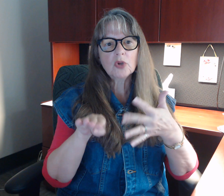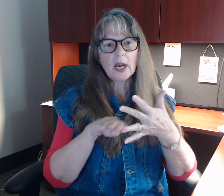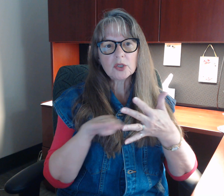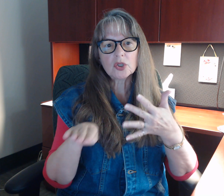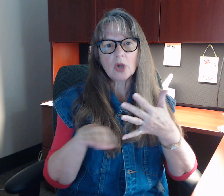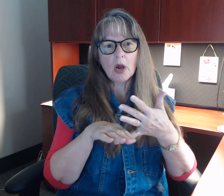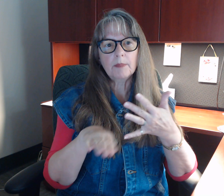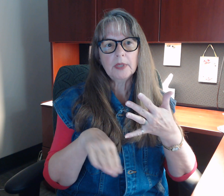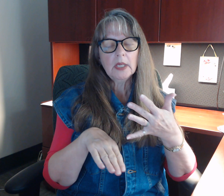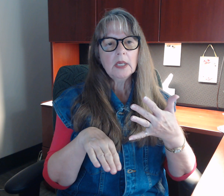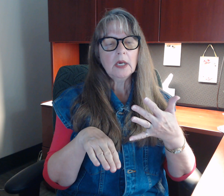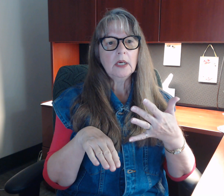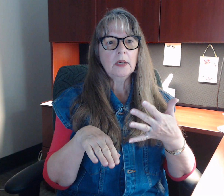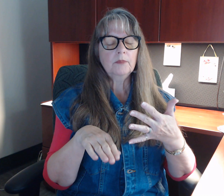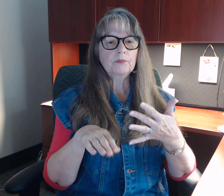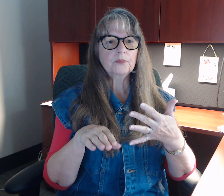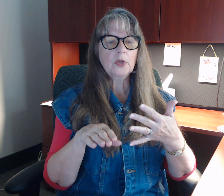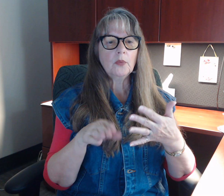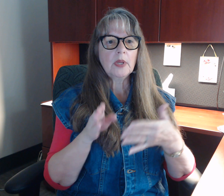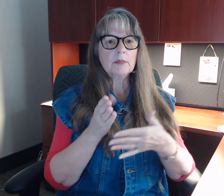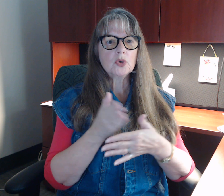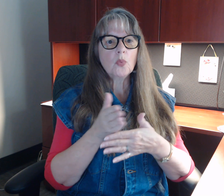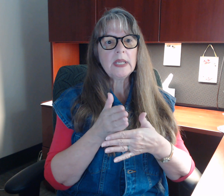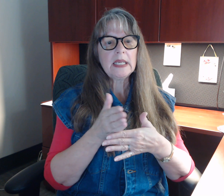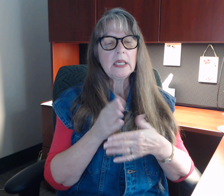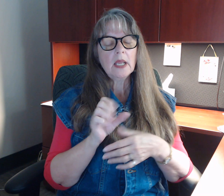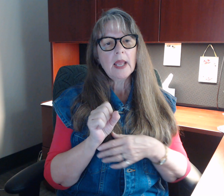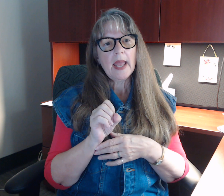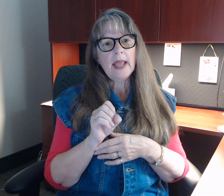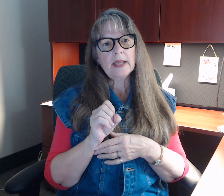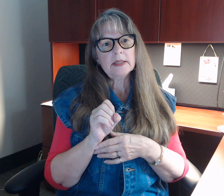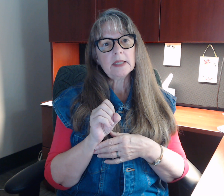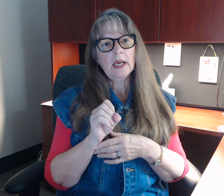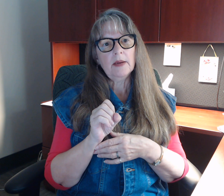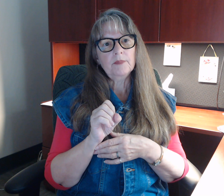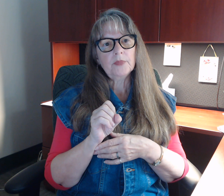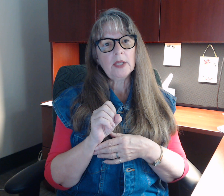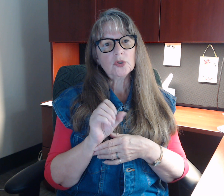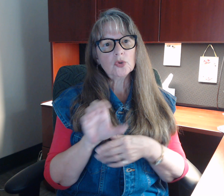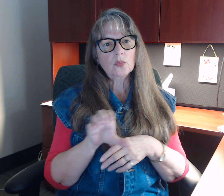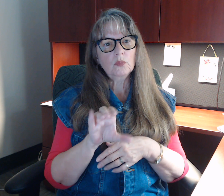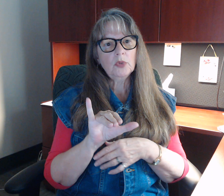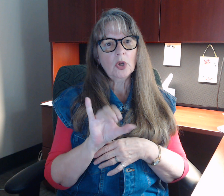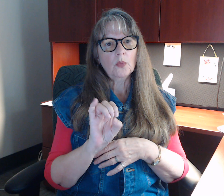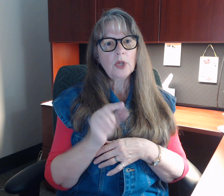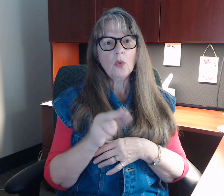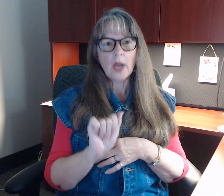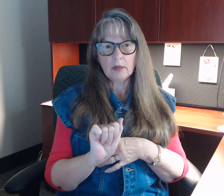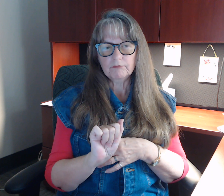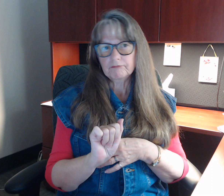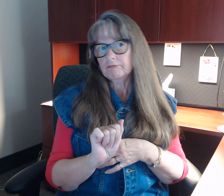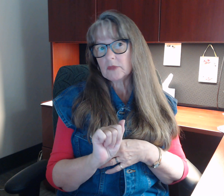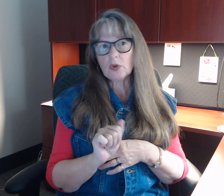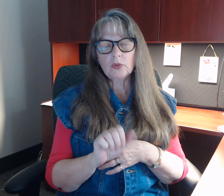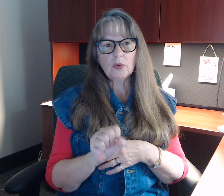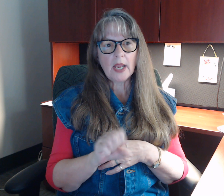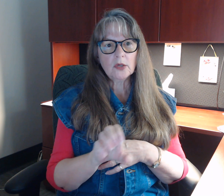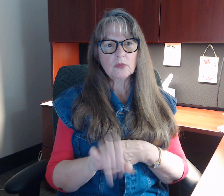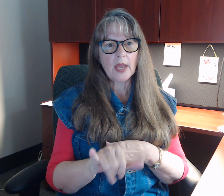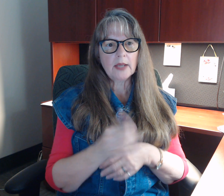of stop in between and do yoga. So you can do that.